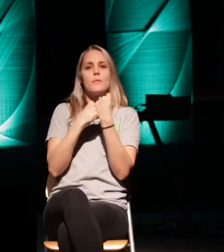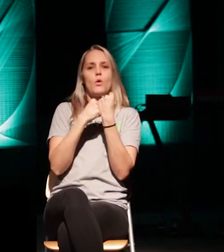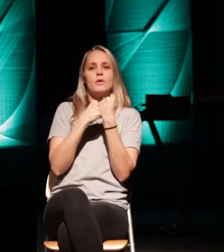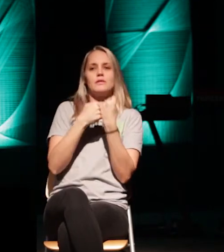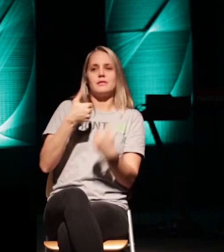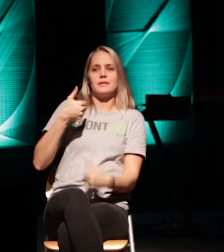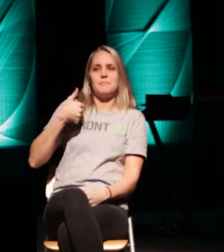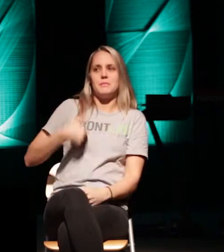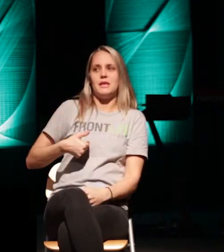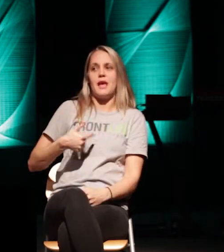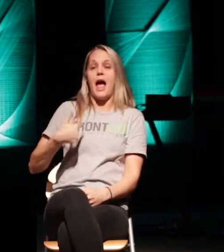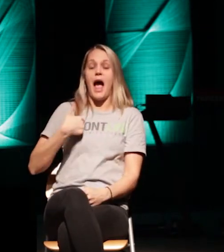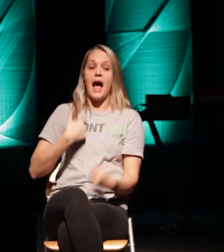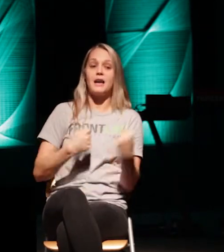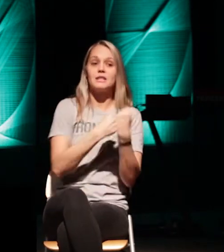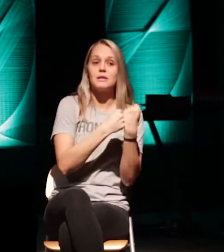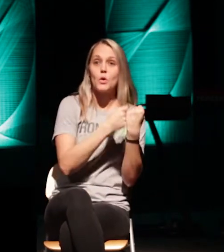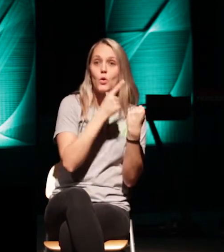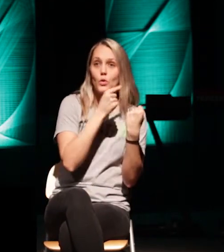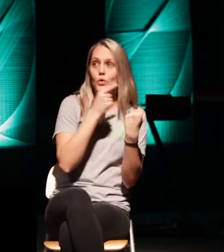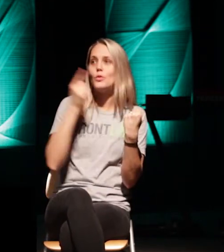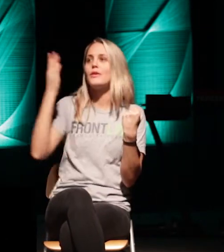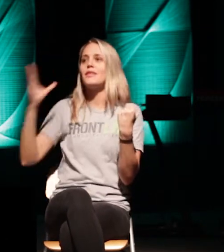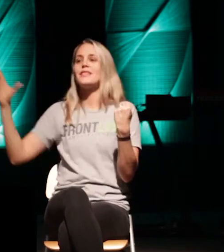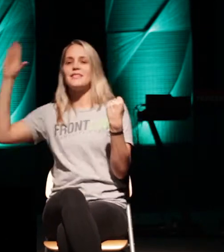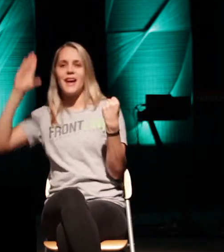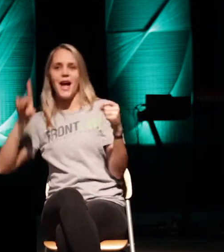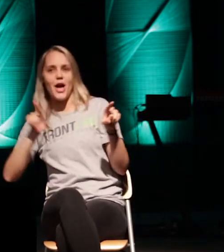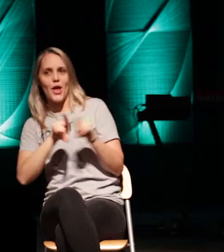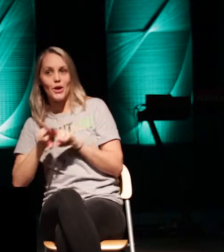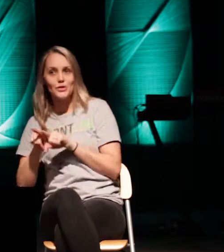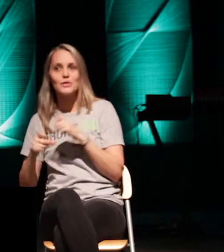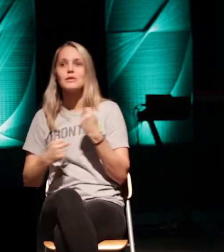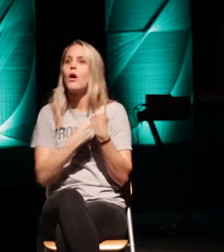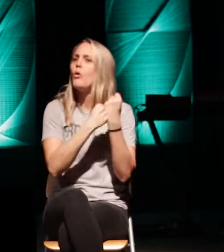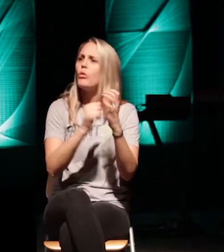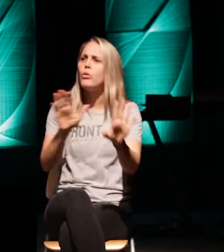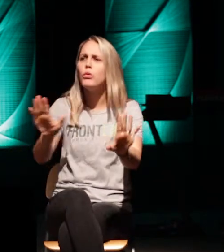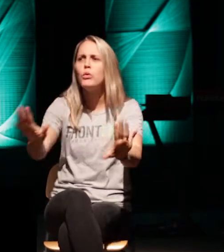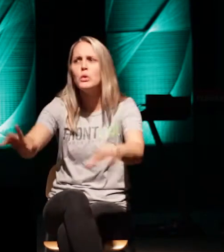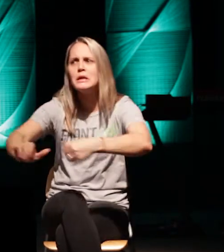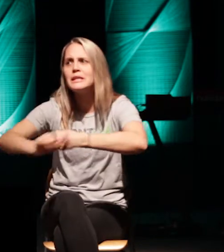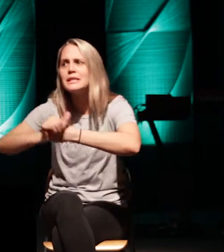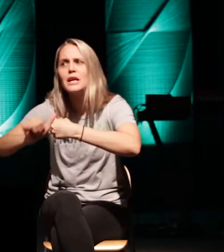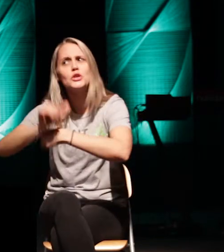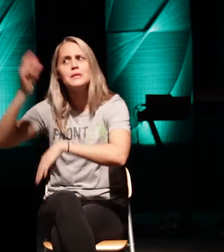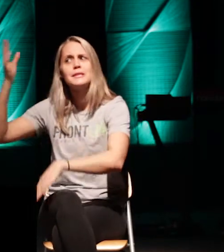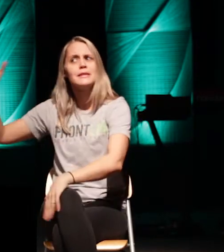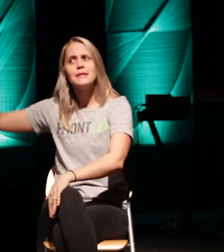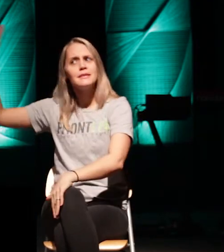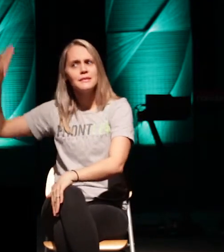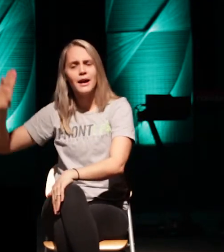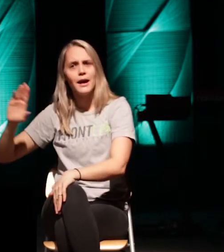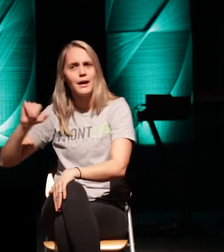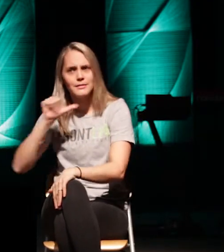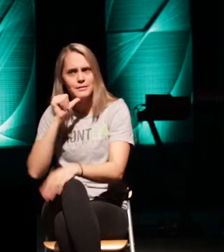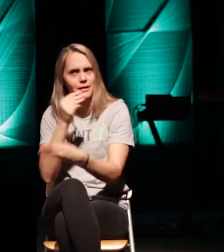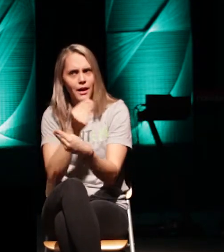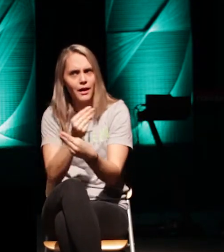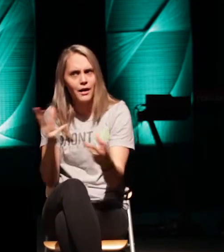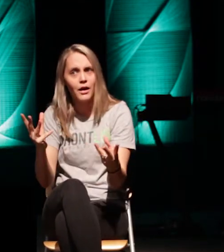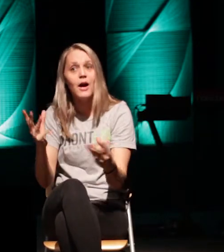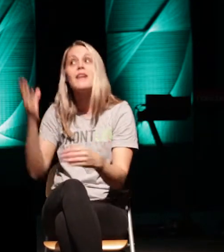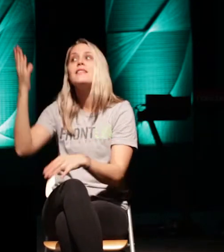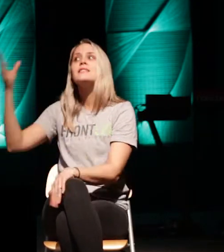oppose. And this is where we get really dangerous because that's not what God communicates. God can be both for elephants